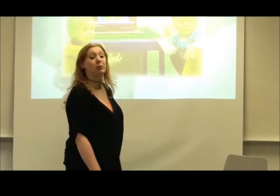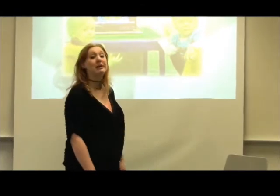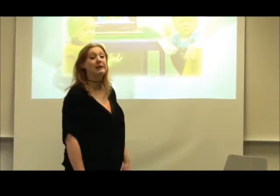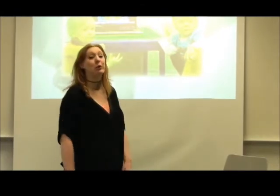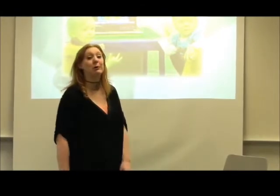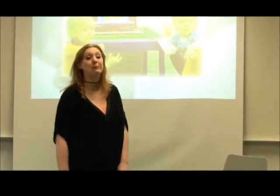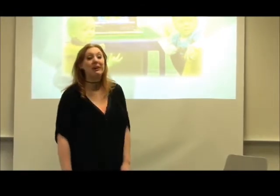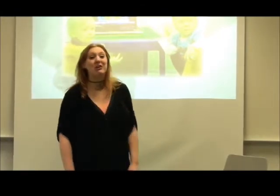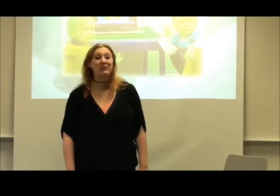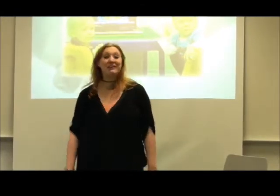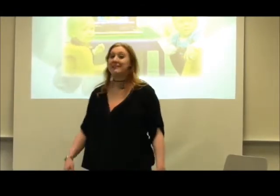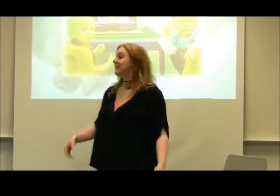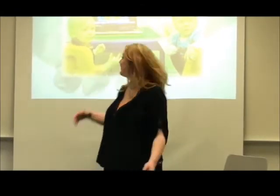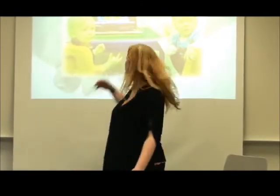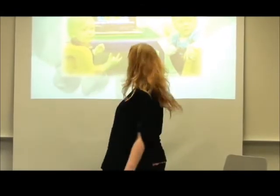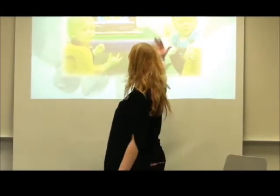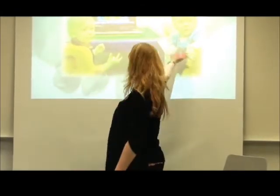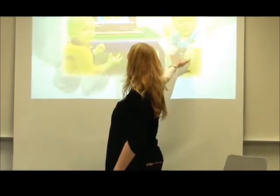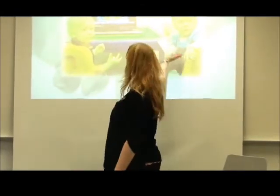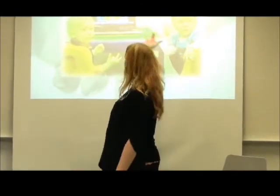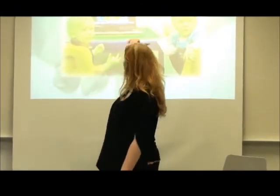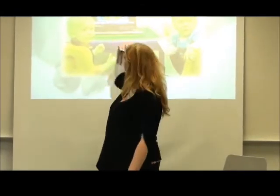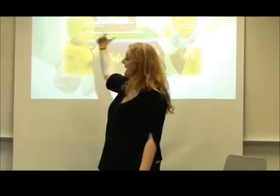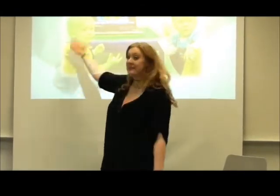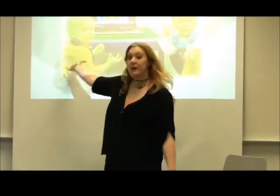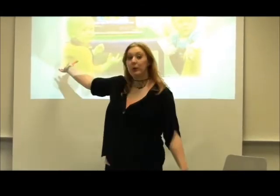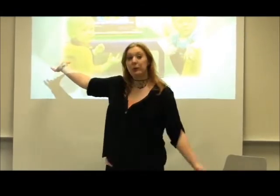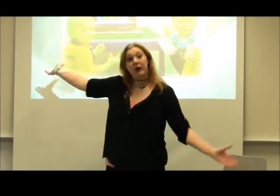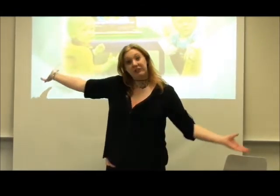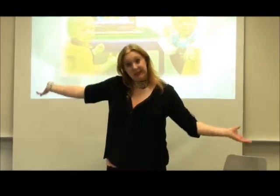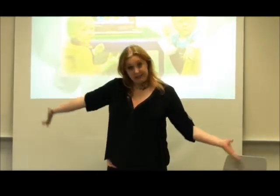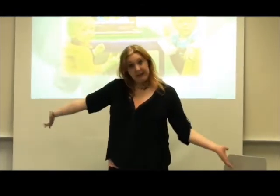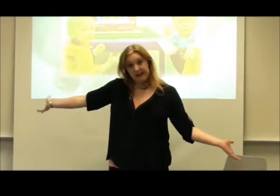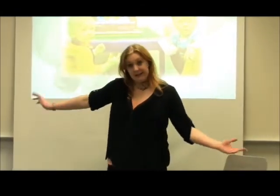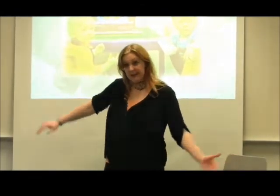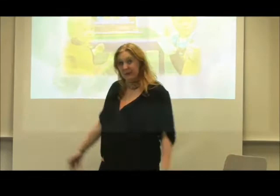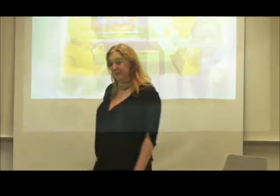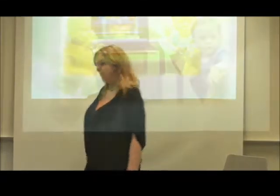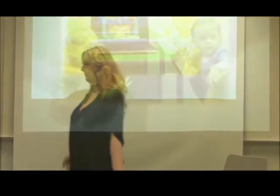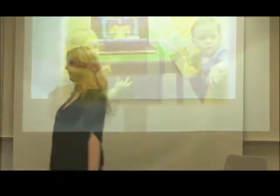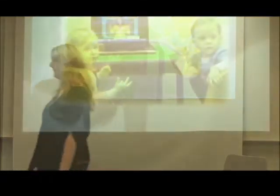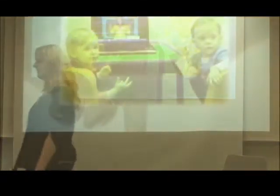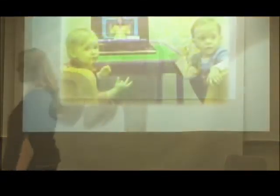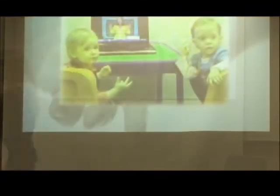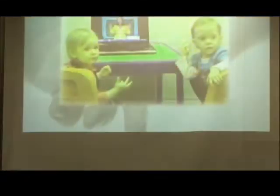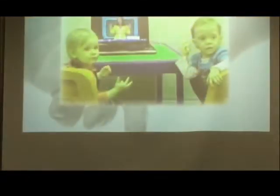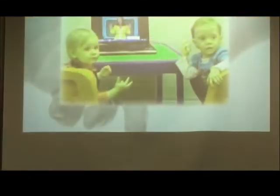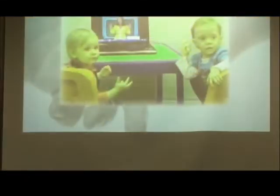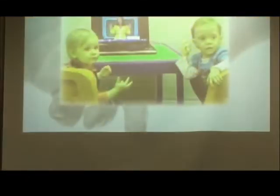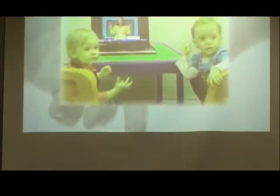really normal. So this is Alexa and Zoe watching Signing Time.